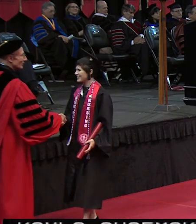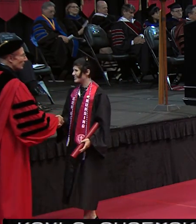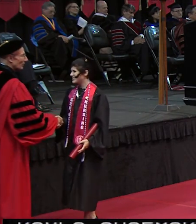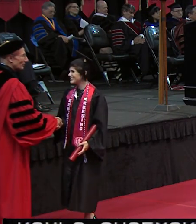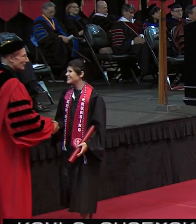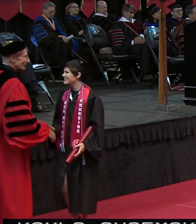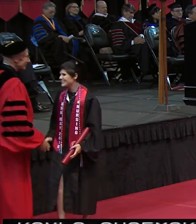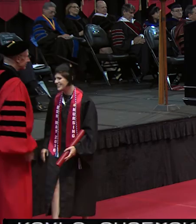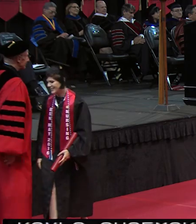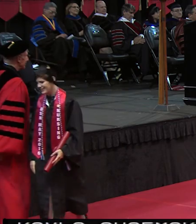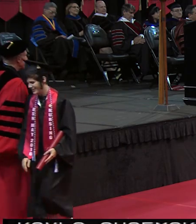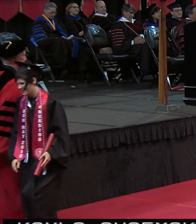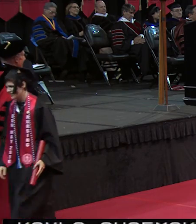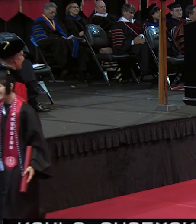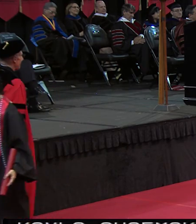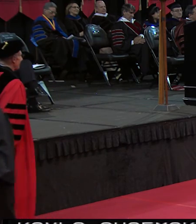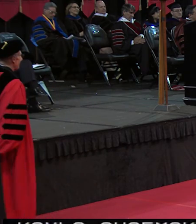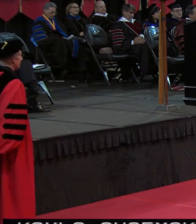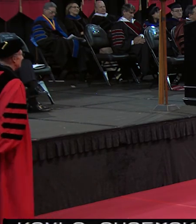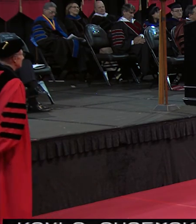Caitlin Nicole Tassin.